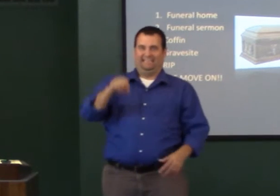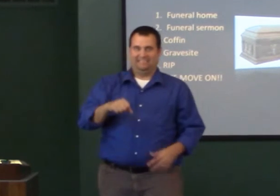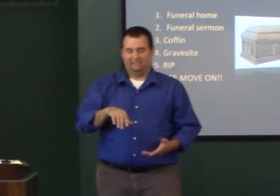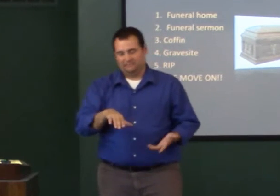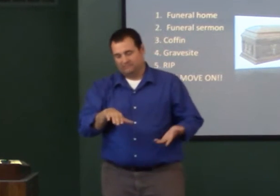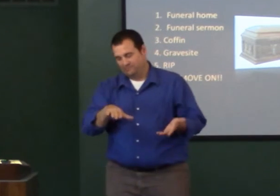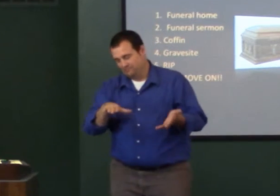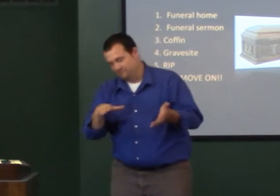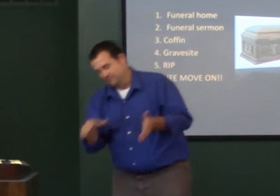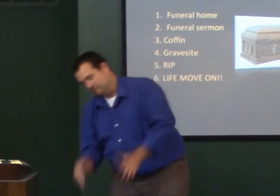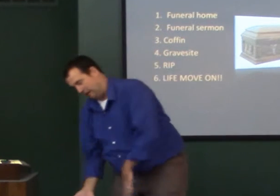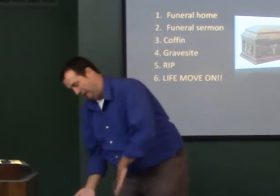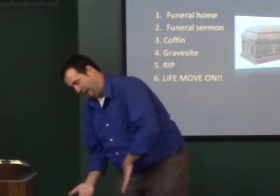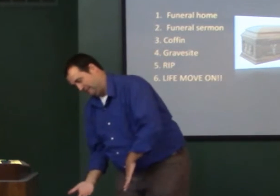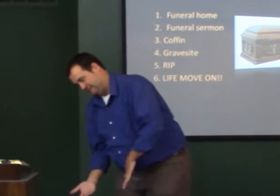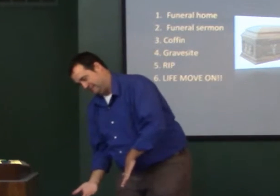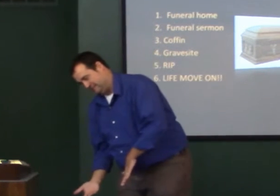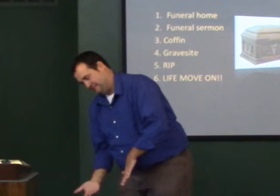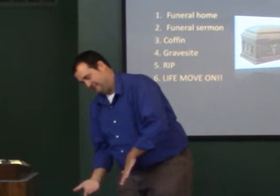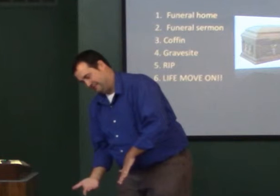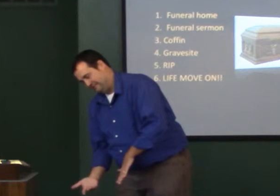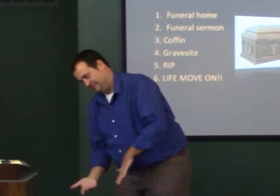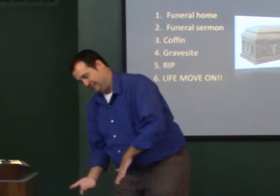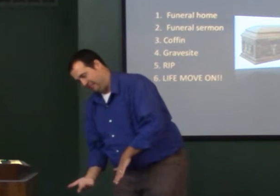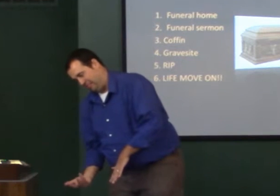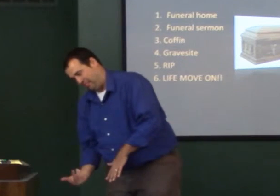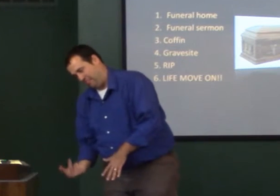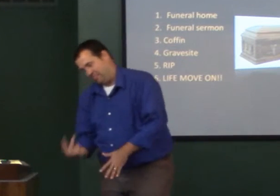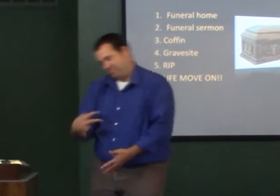zombies are dead. It's not zombies, it's walkers.